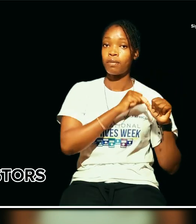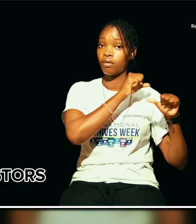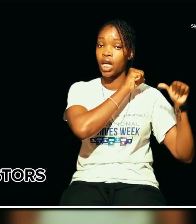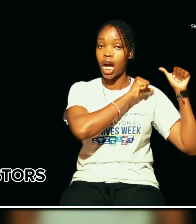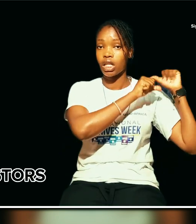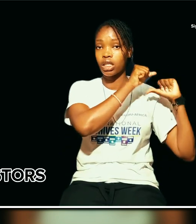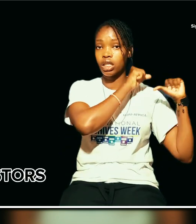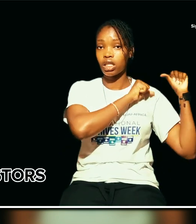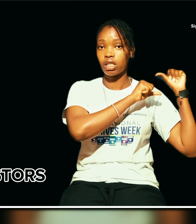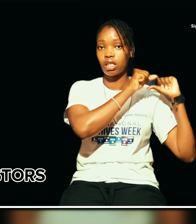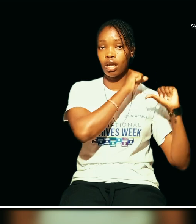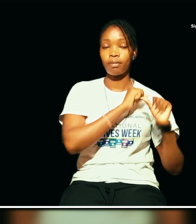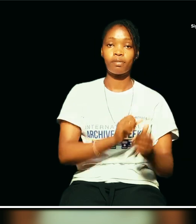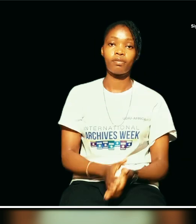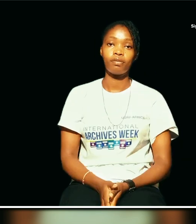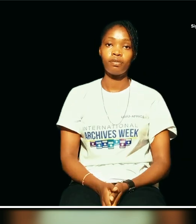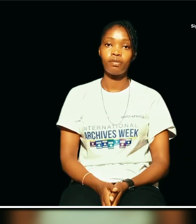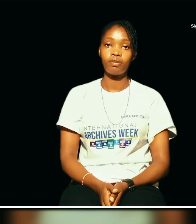ancestors,